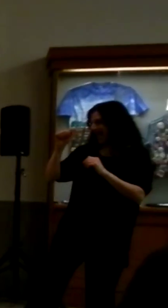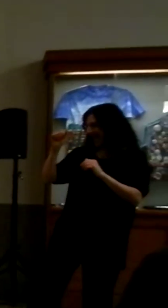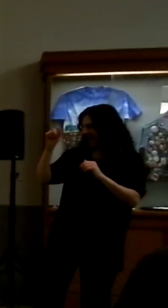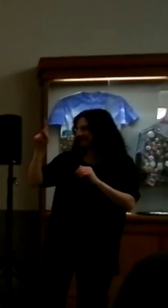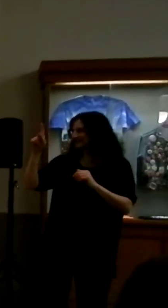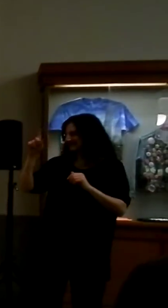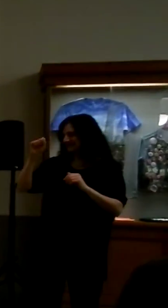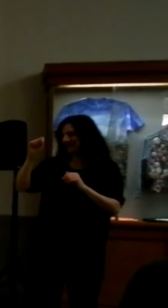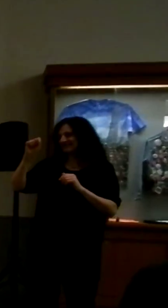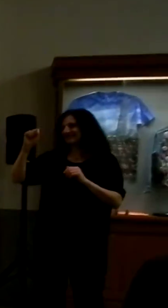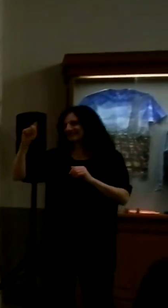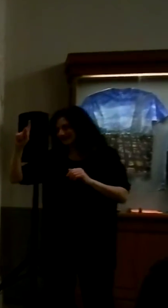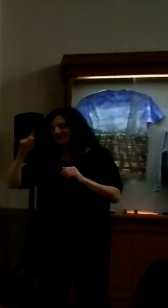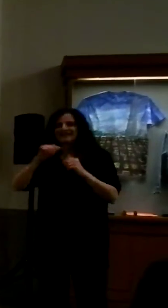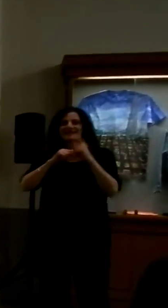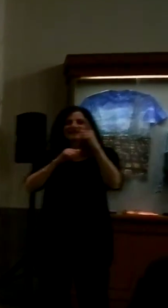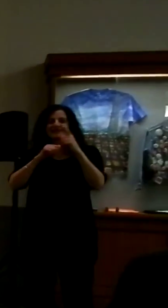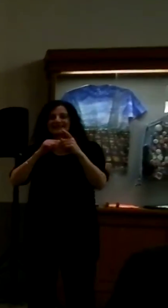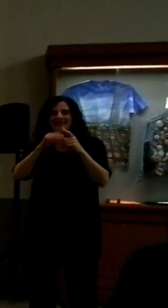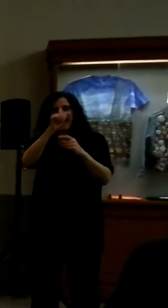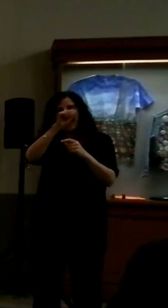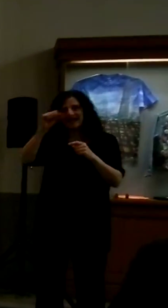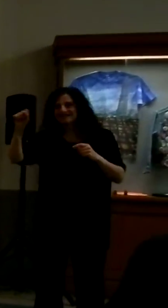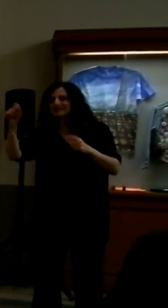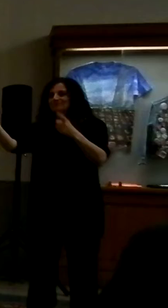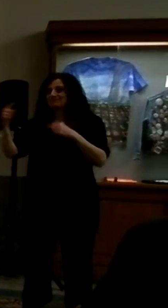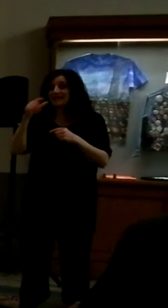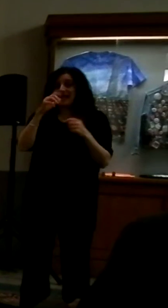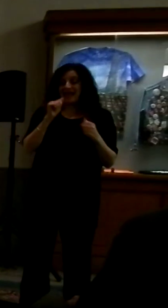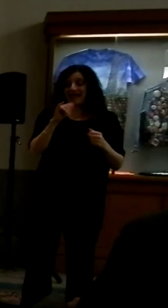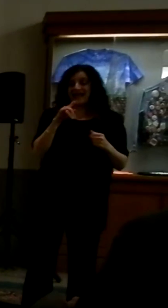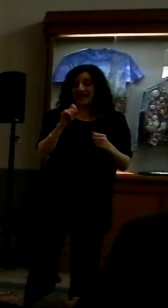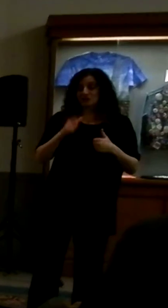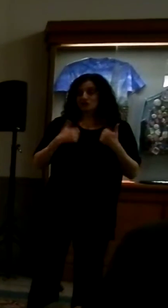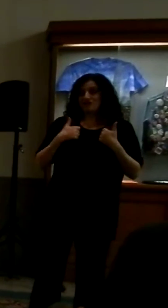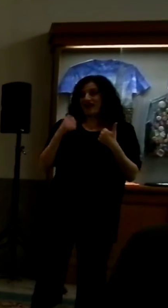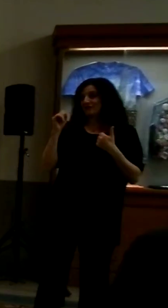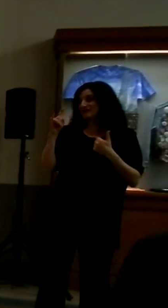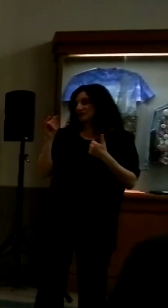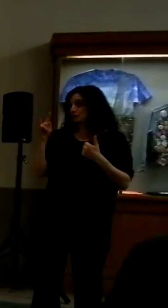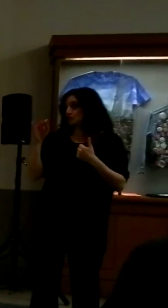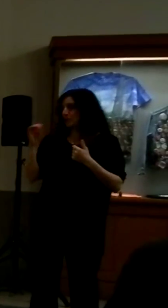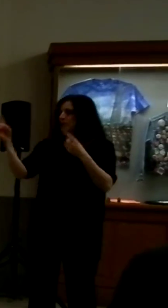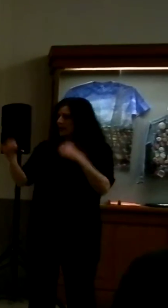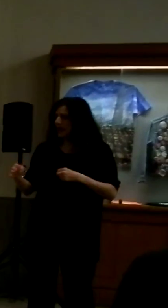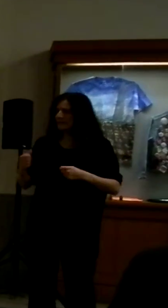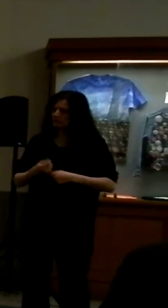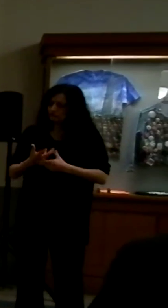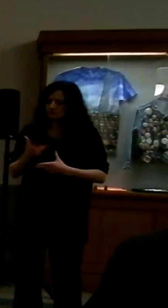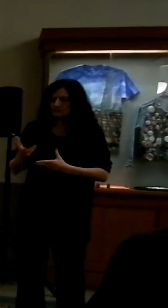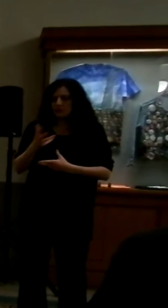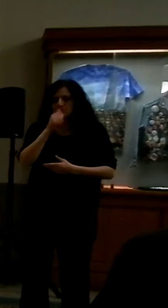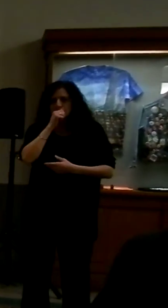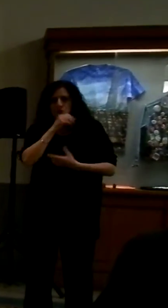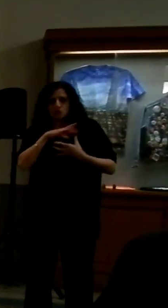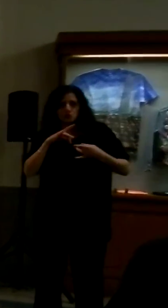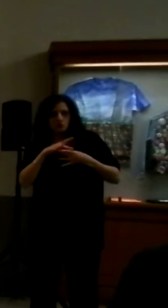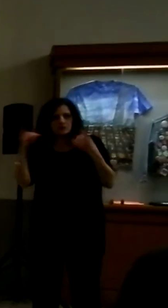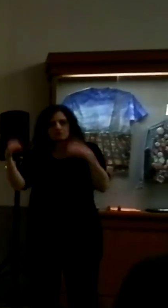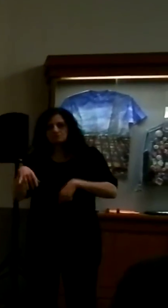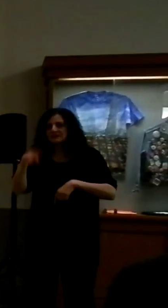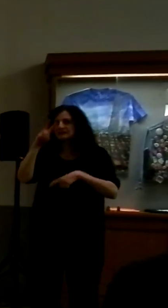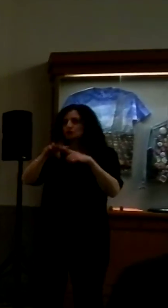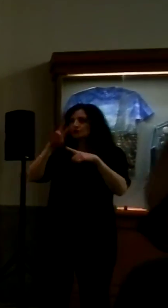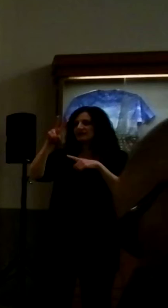syndrome, and they will share their personal stories. So please, if you have a free night, it's going to be very powerful, 6 to